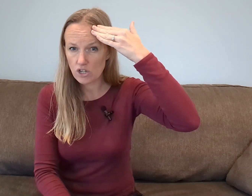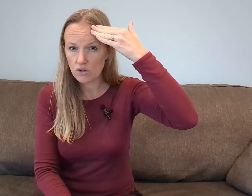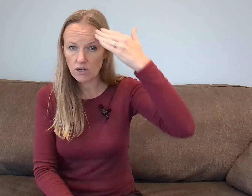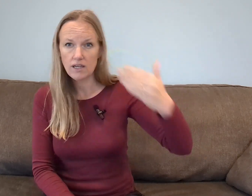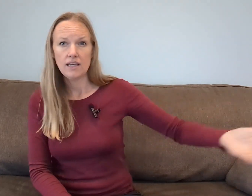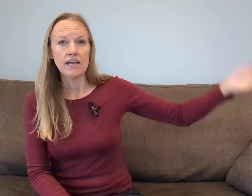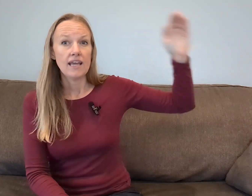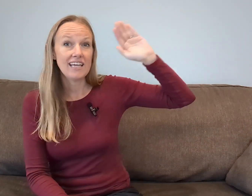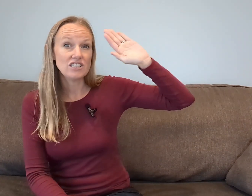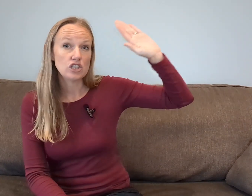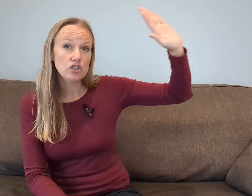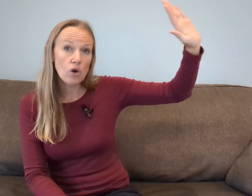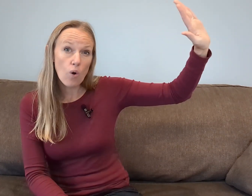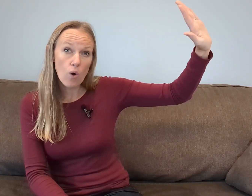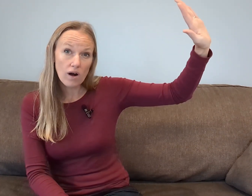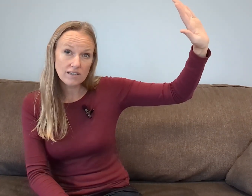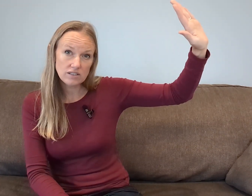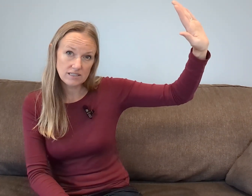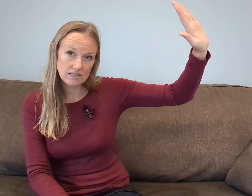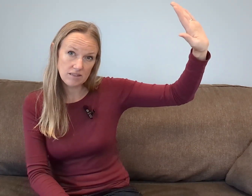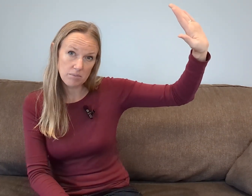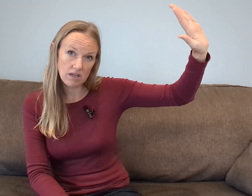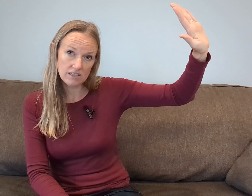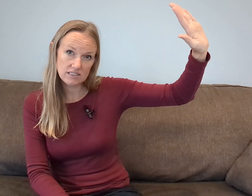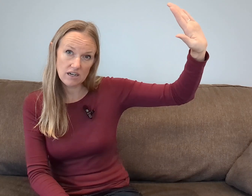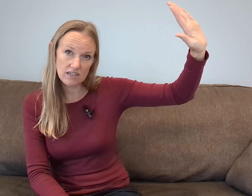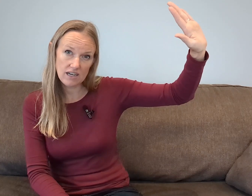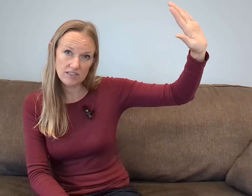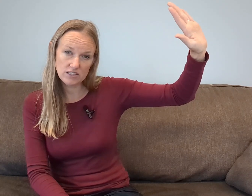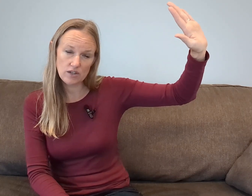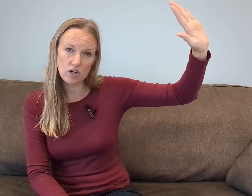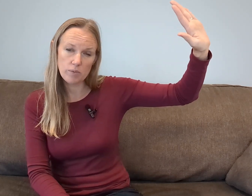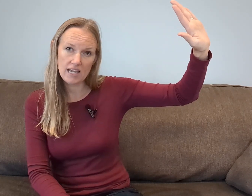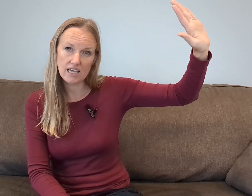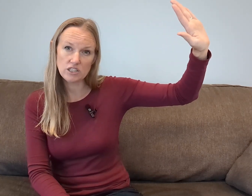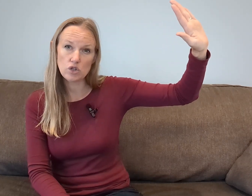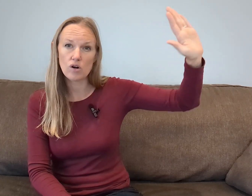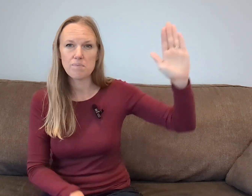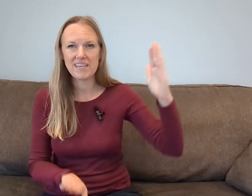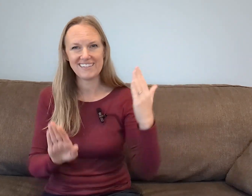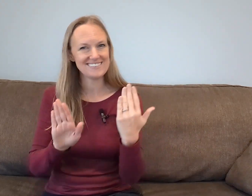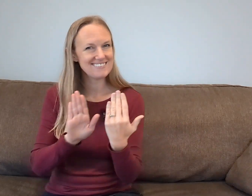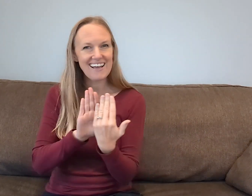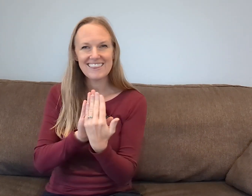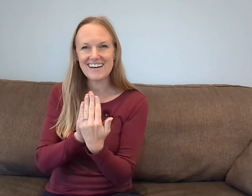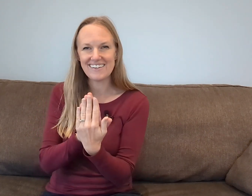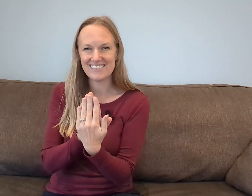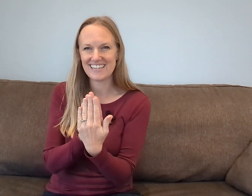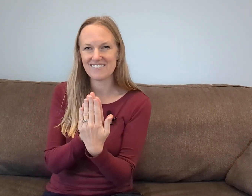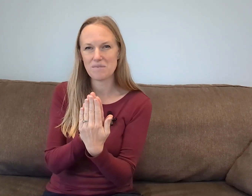knew. And so this is something that belongs to God in heaven, so you have an open hand, your peace. I love the sign for